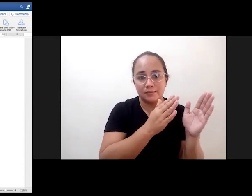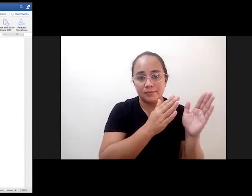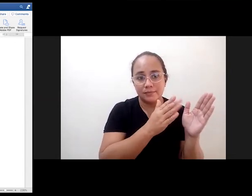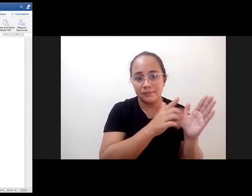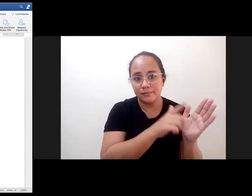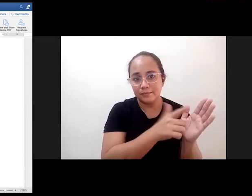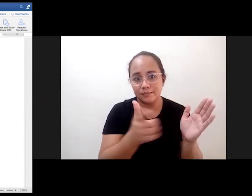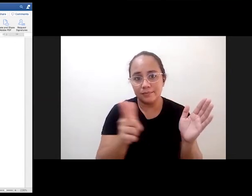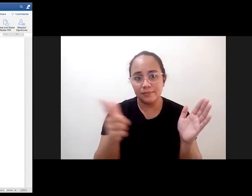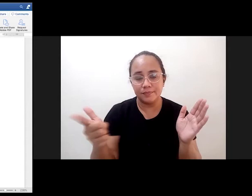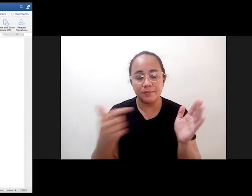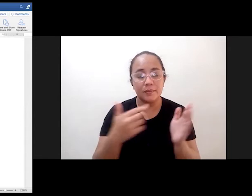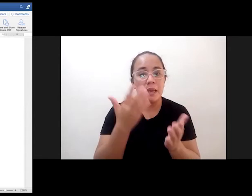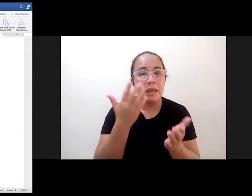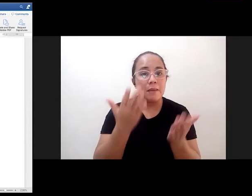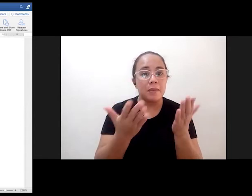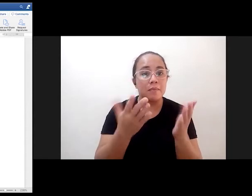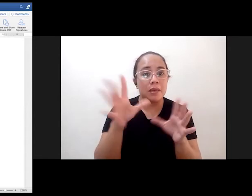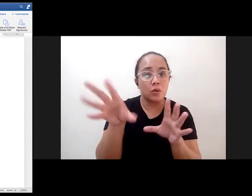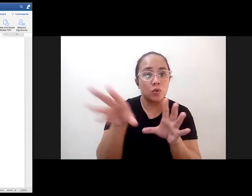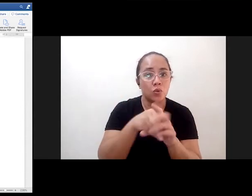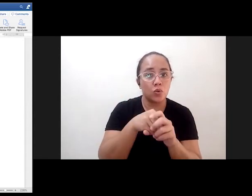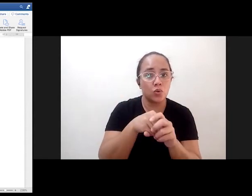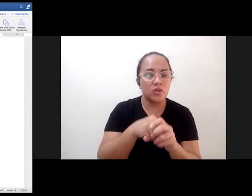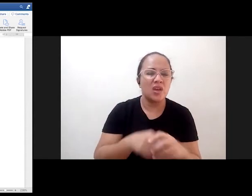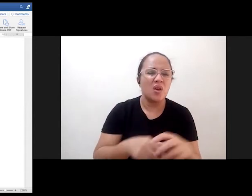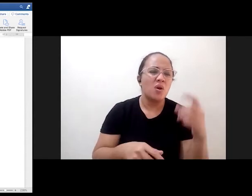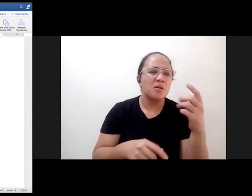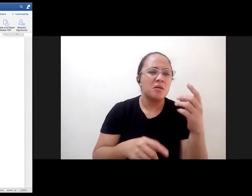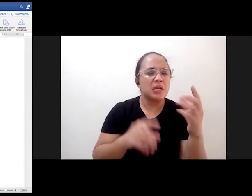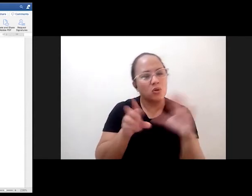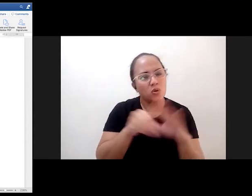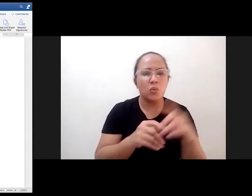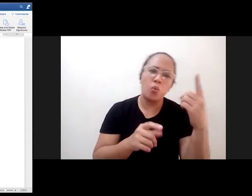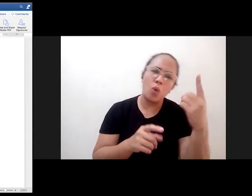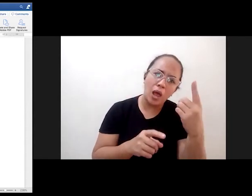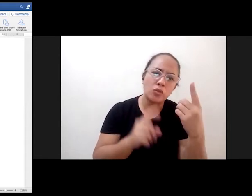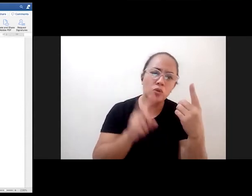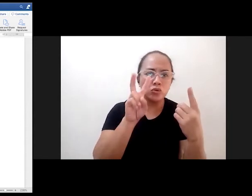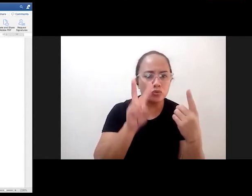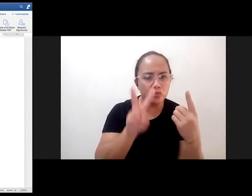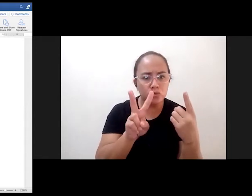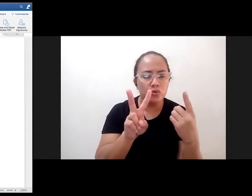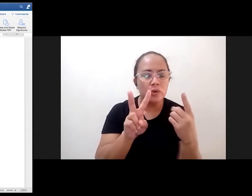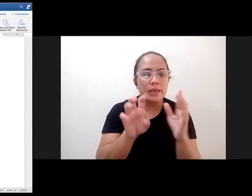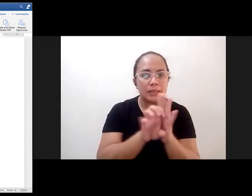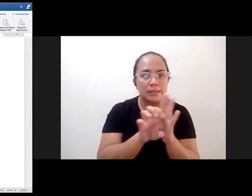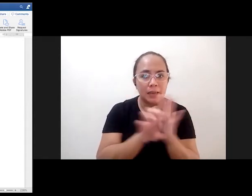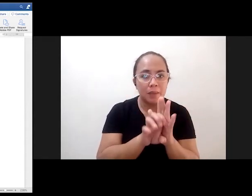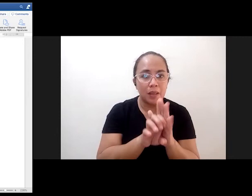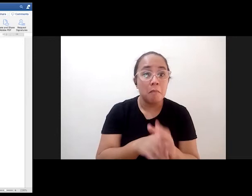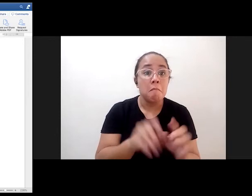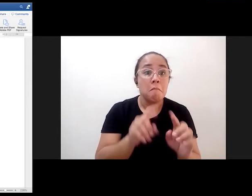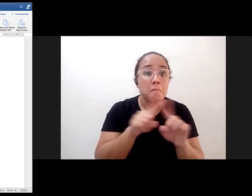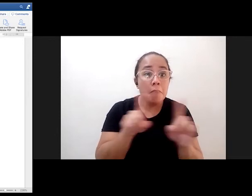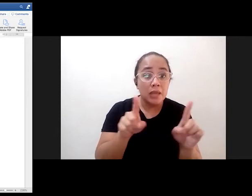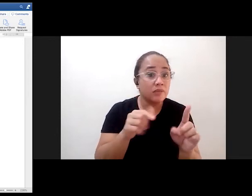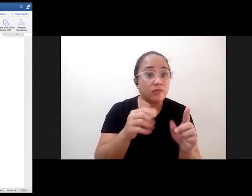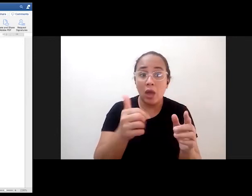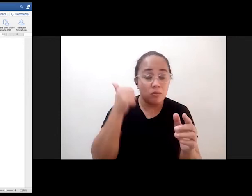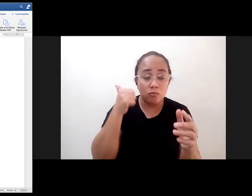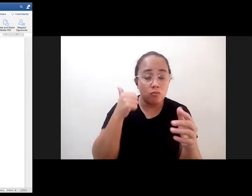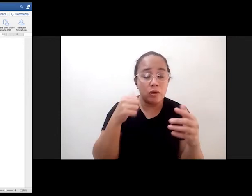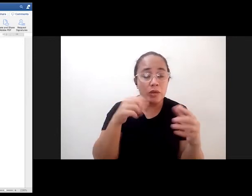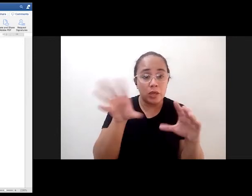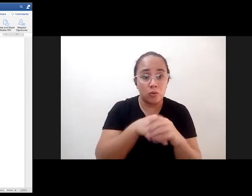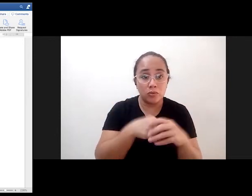that would be included in only one or two examples. But if you're not going to include list in order at all in your examples, then